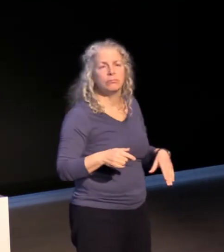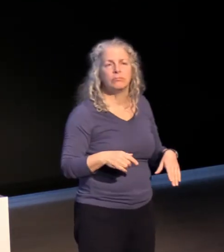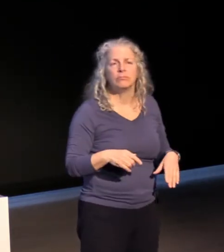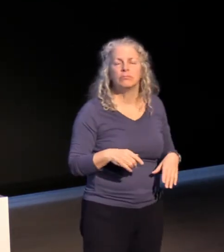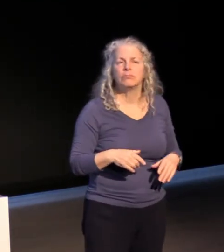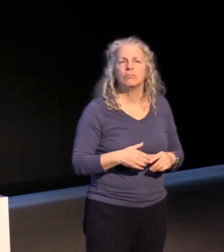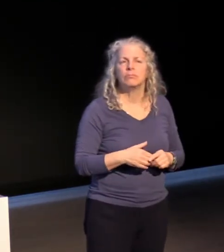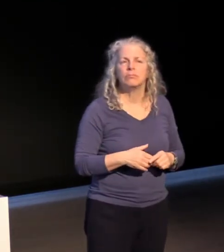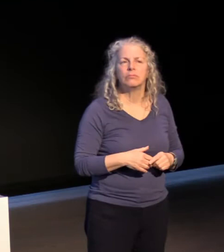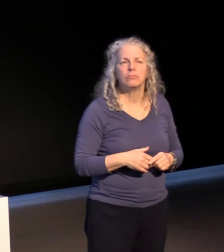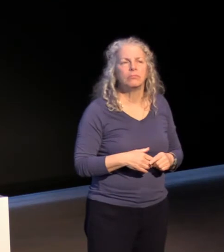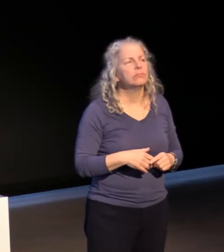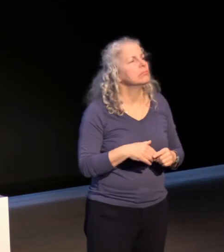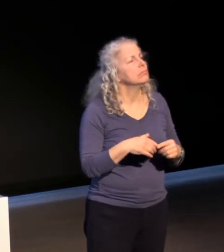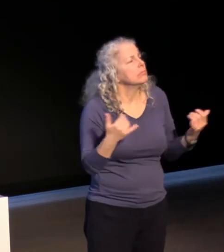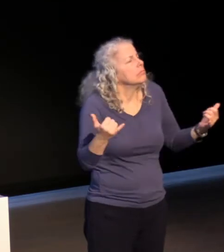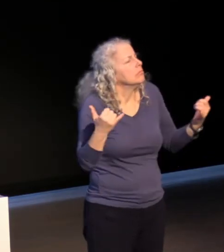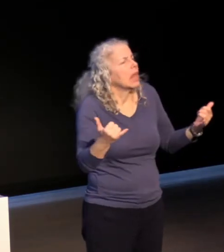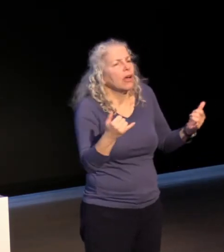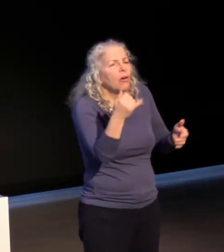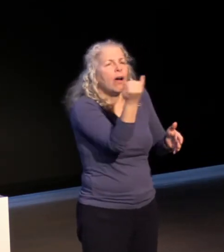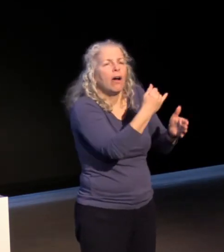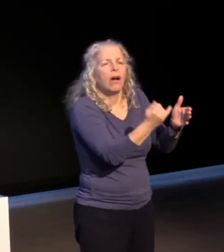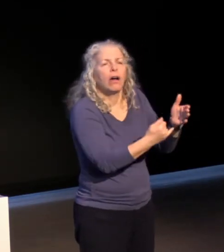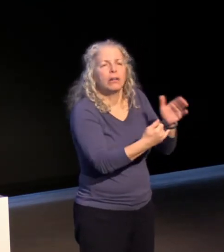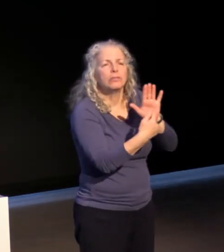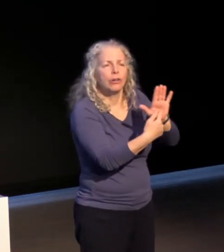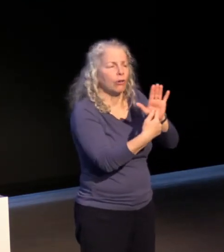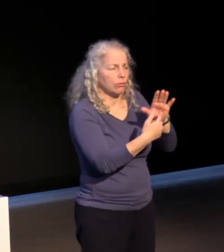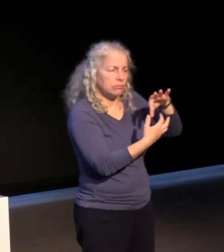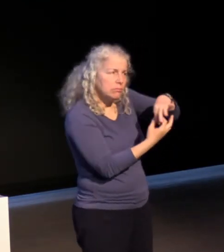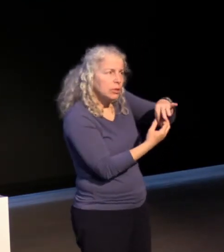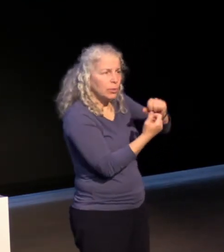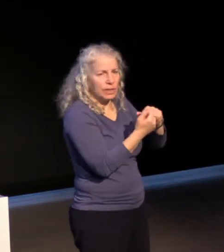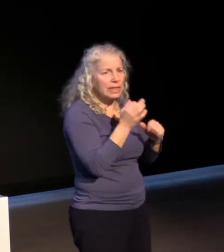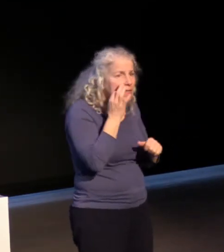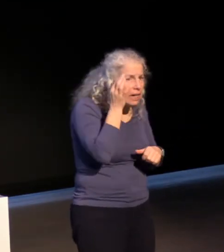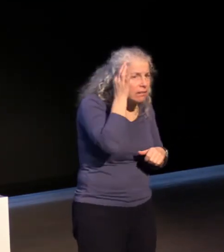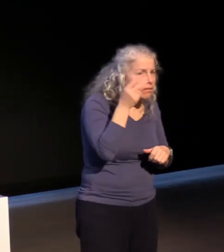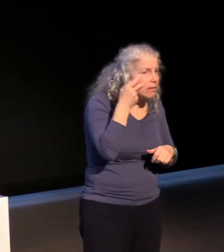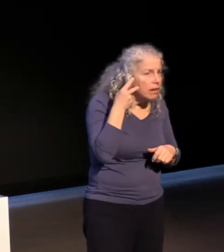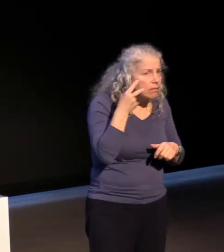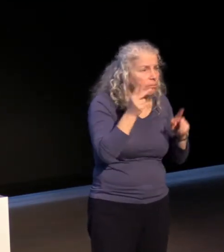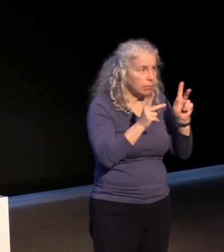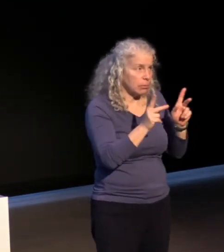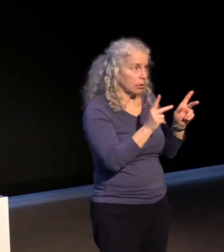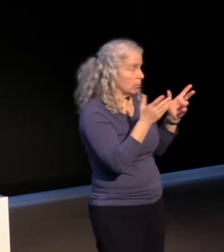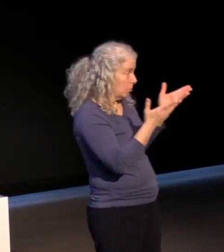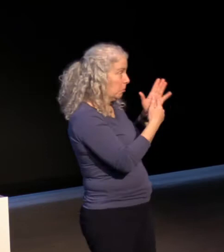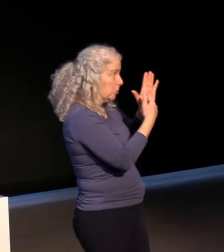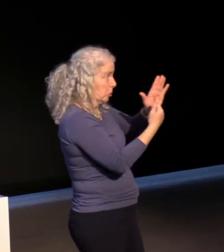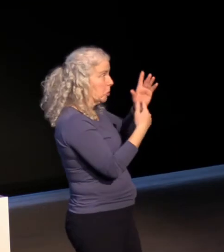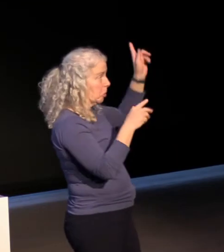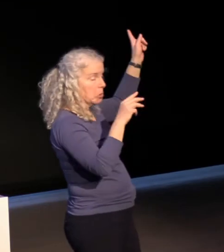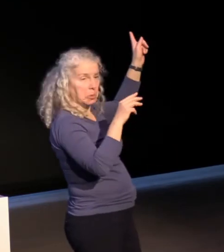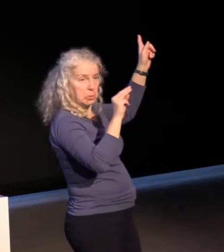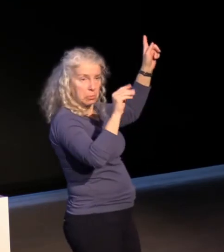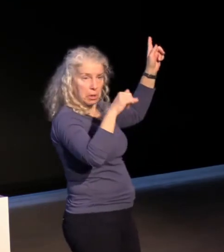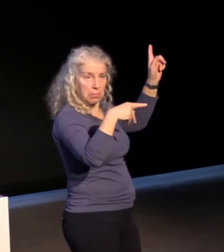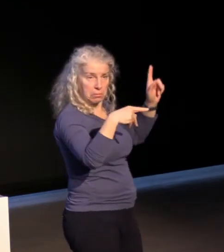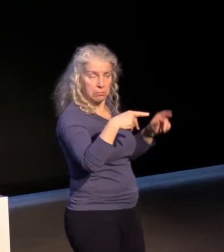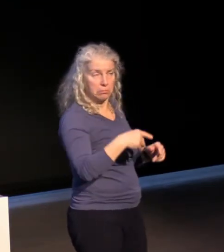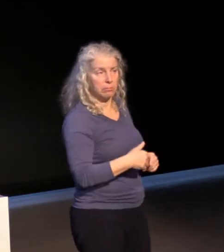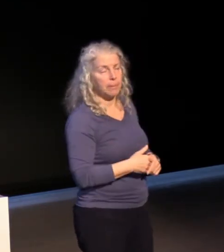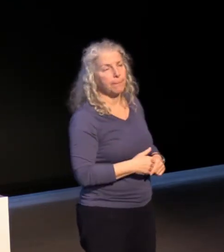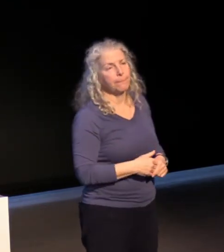If you walk into any contemporary art exhibition involving Native Americans today, you may still see maps like this in use.